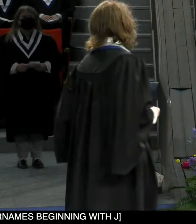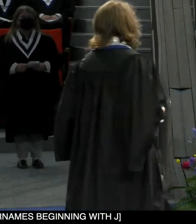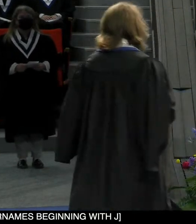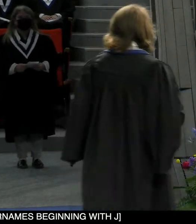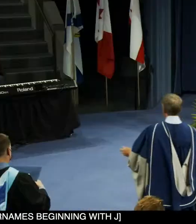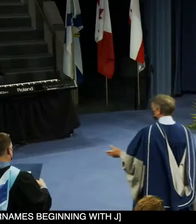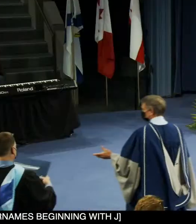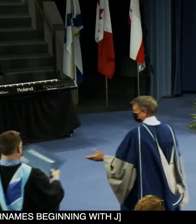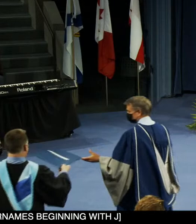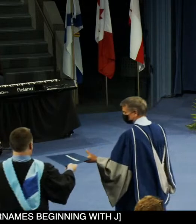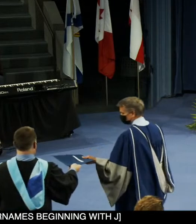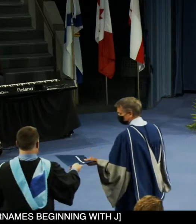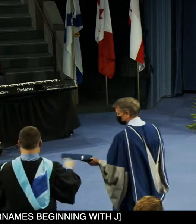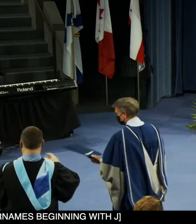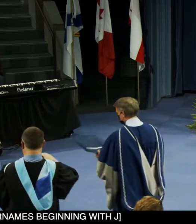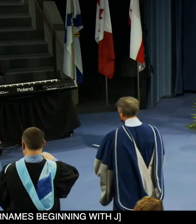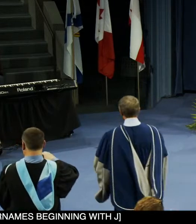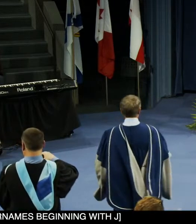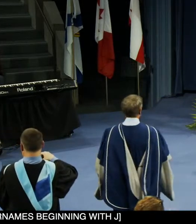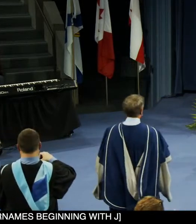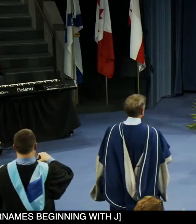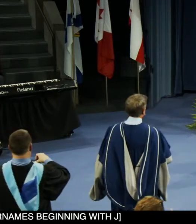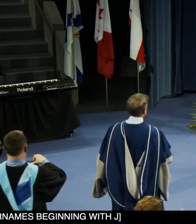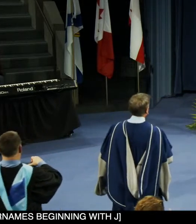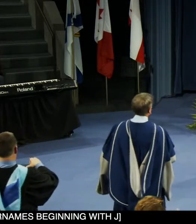Rachel Kent.